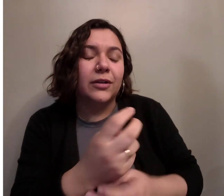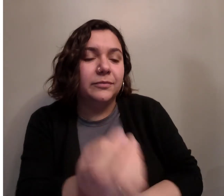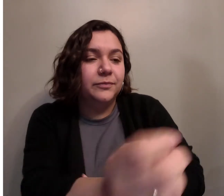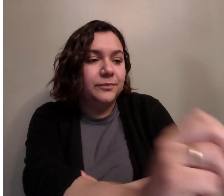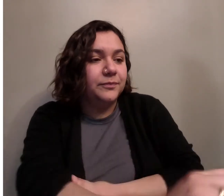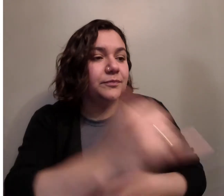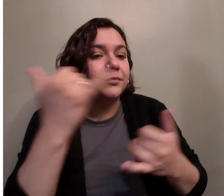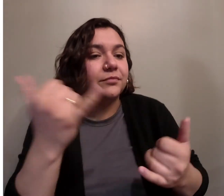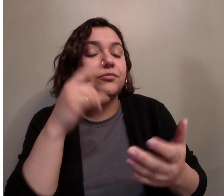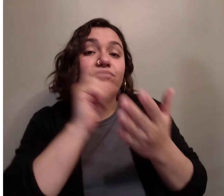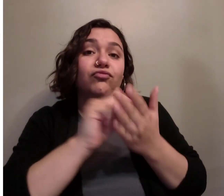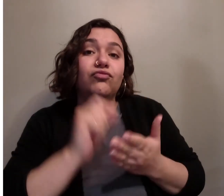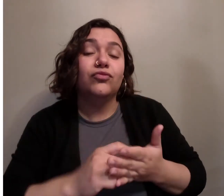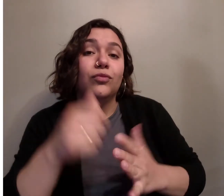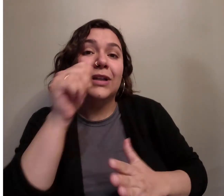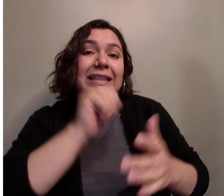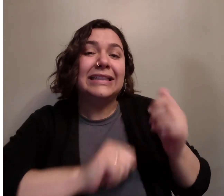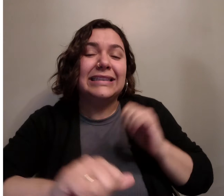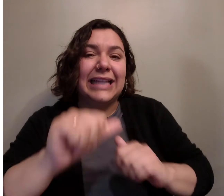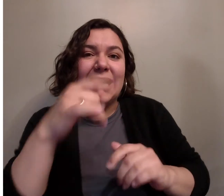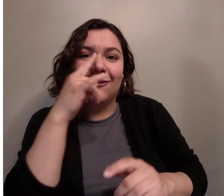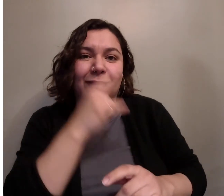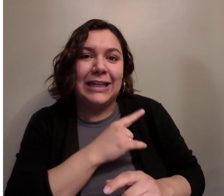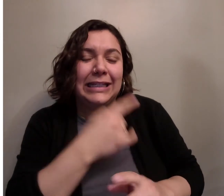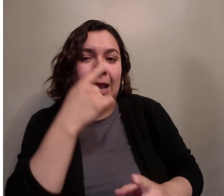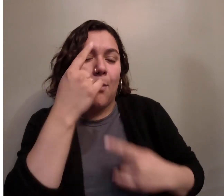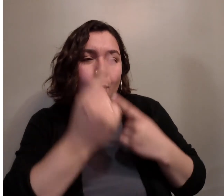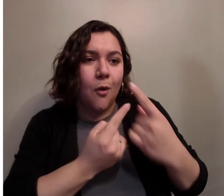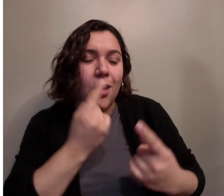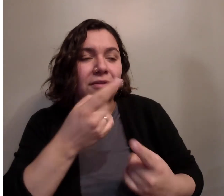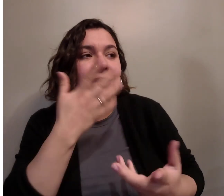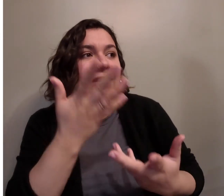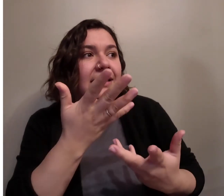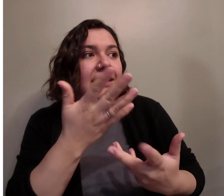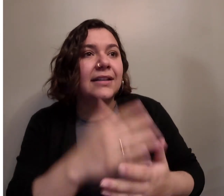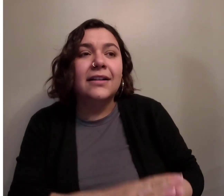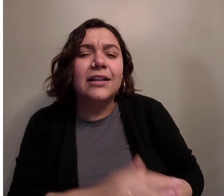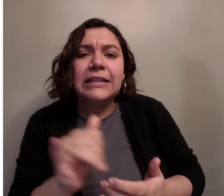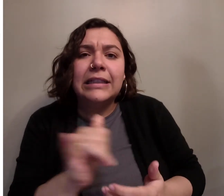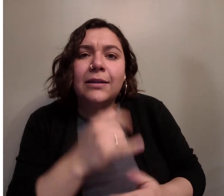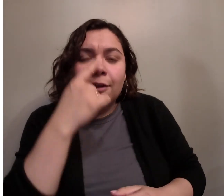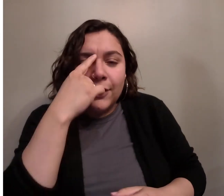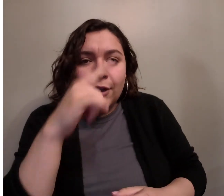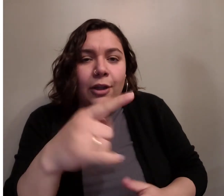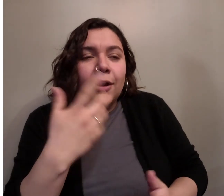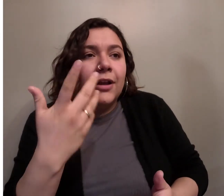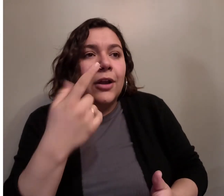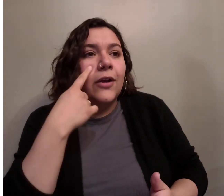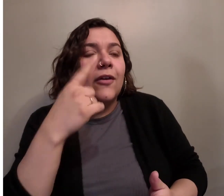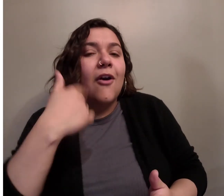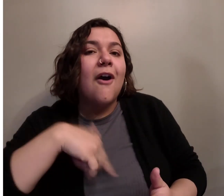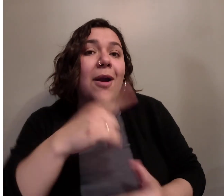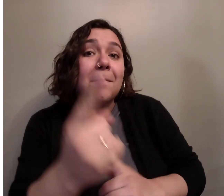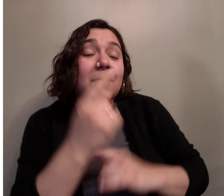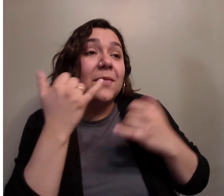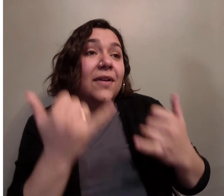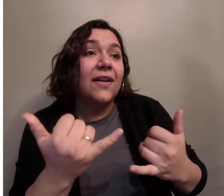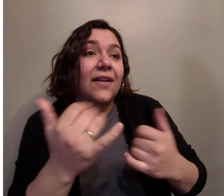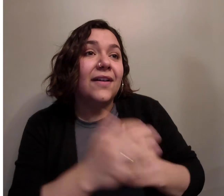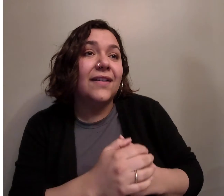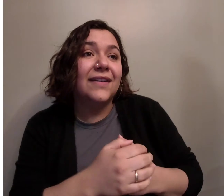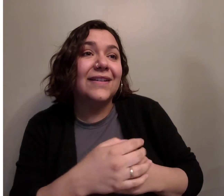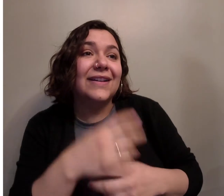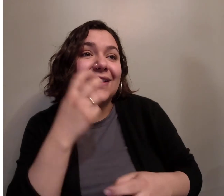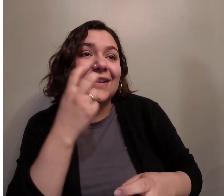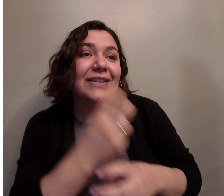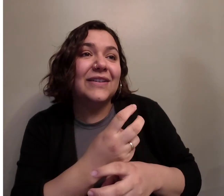it's extremely hard at this point to write science fiction. And I'm wondering if there isn't a similarity with